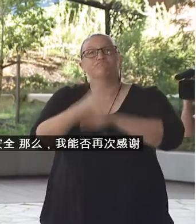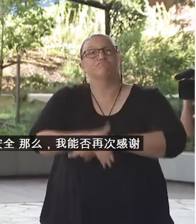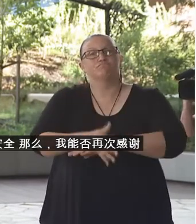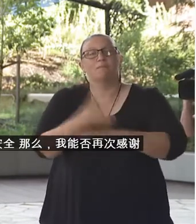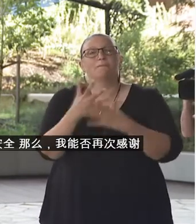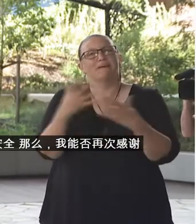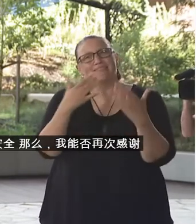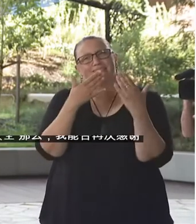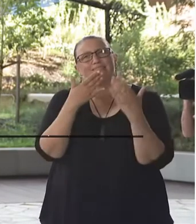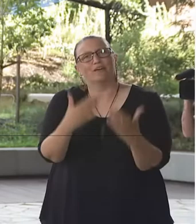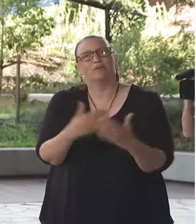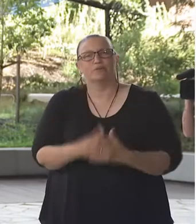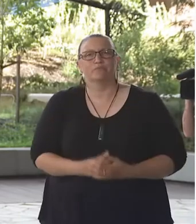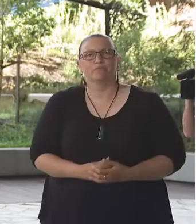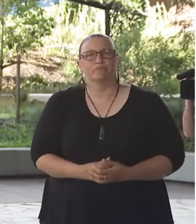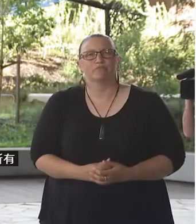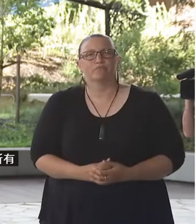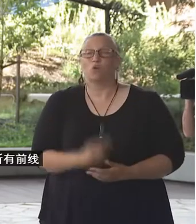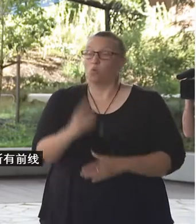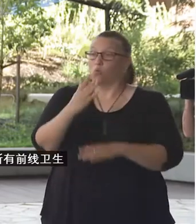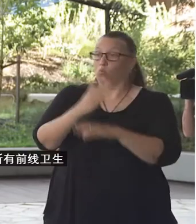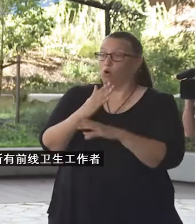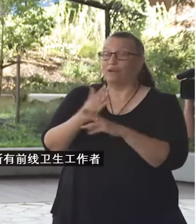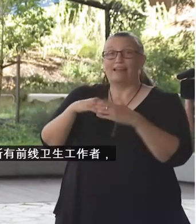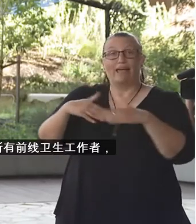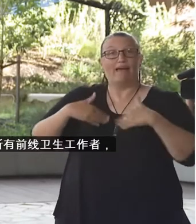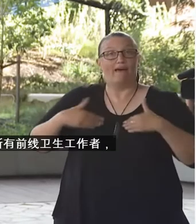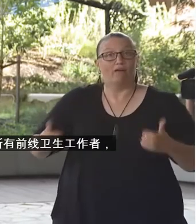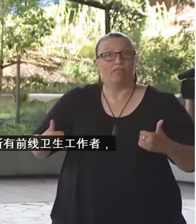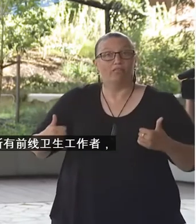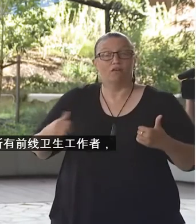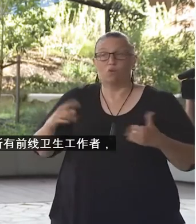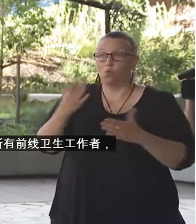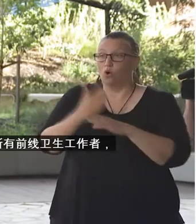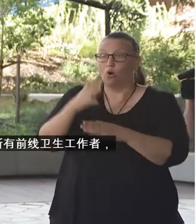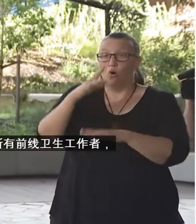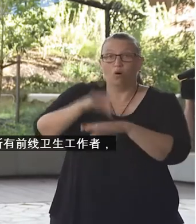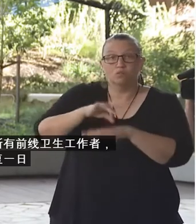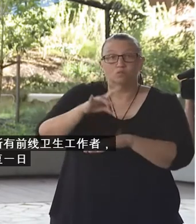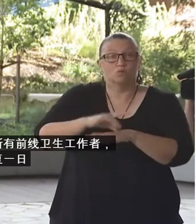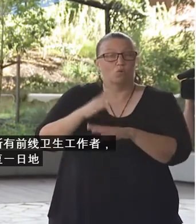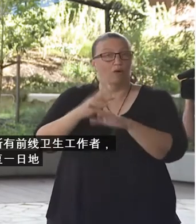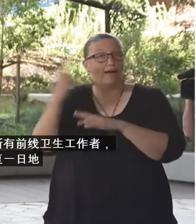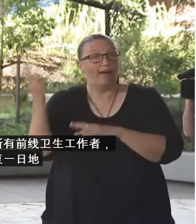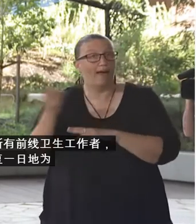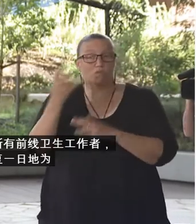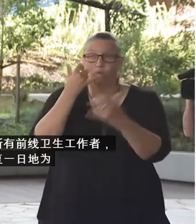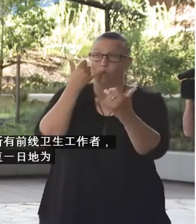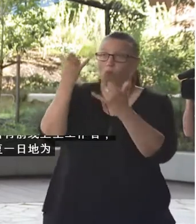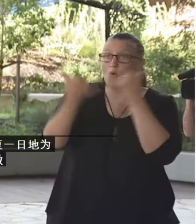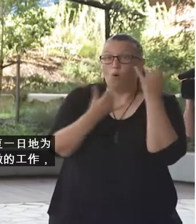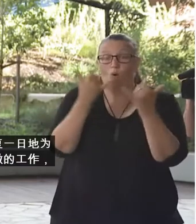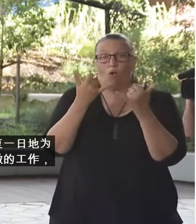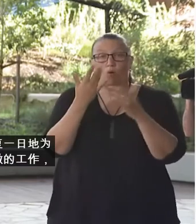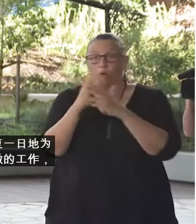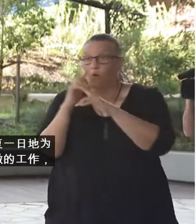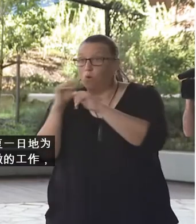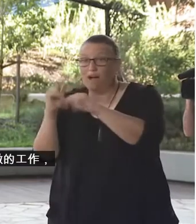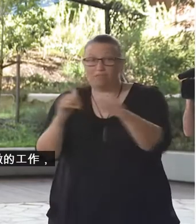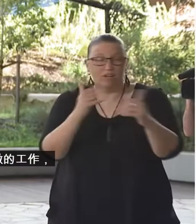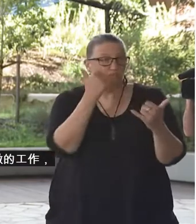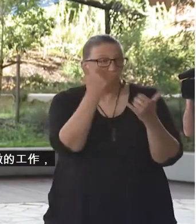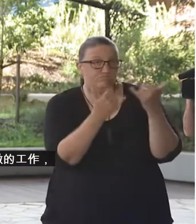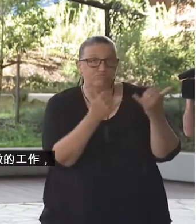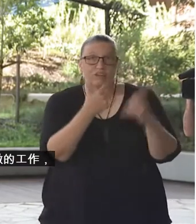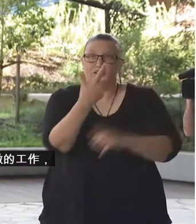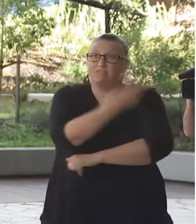health workers right across New South Wales for the work that they are doing day in, day out in keeping people safe